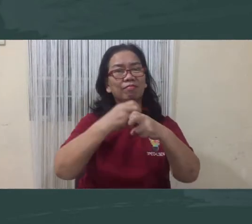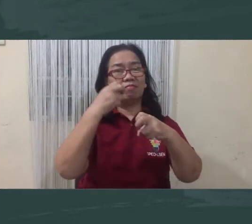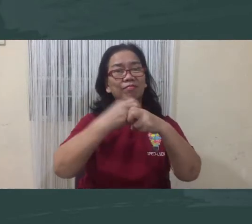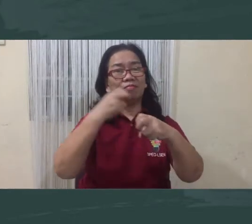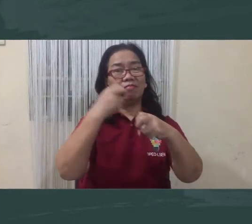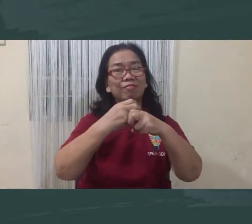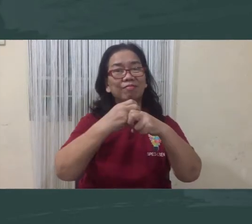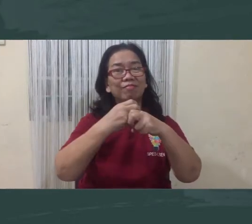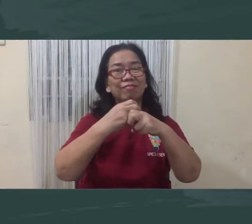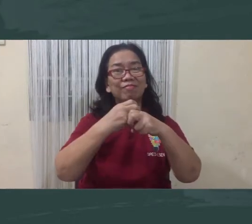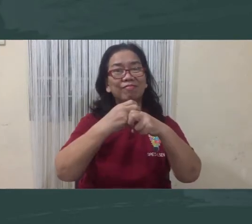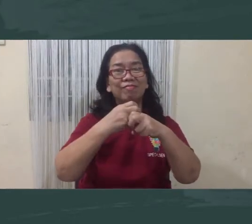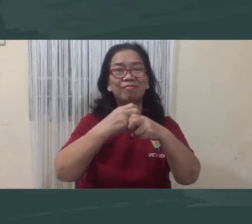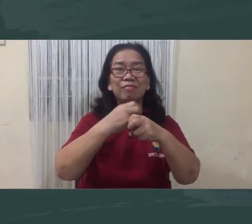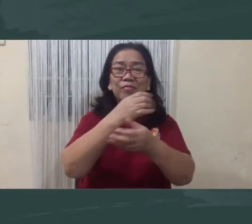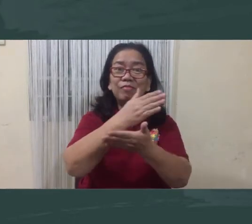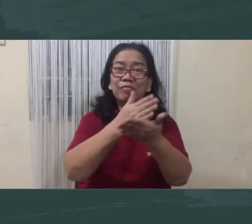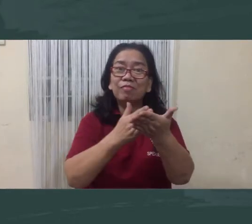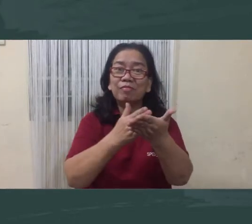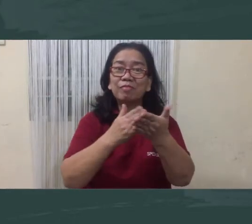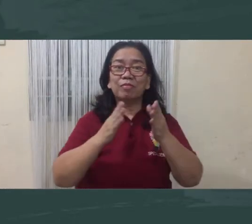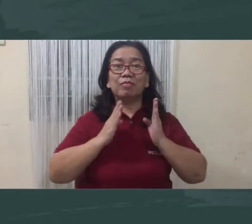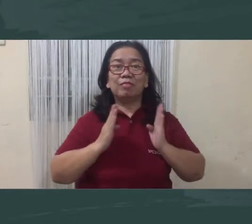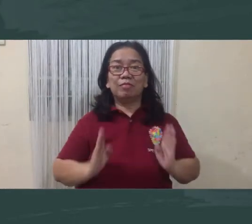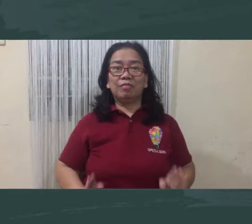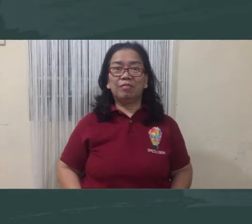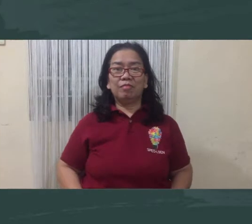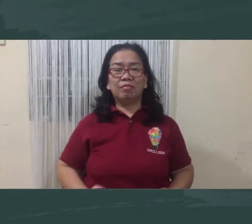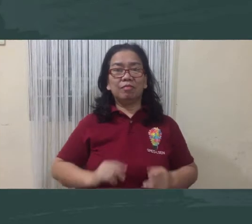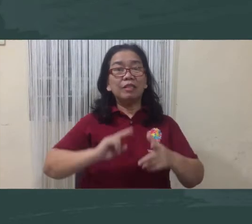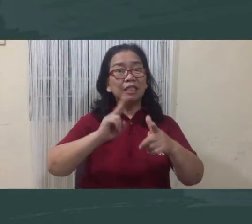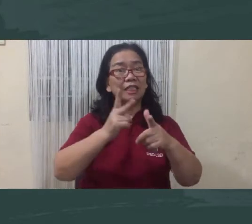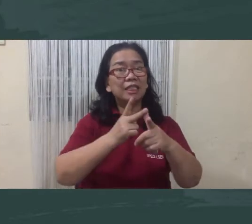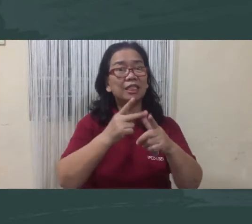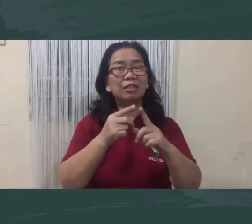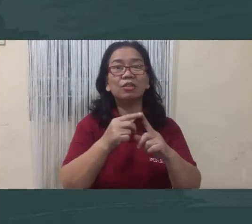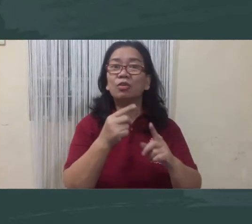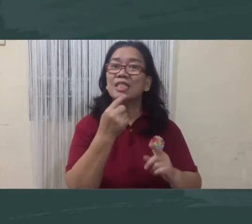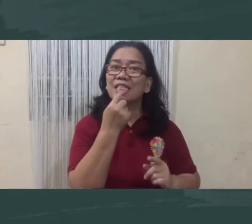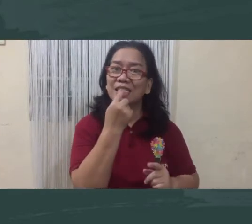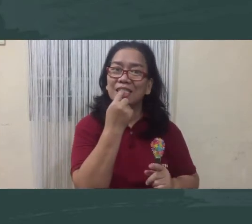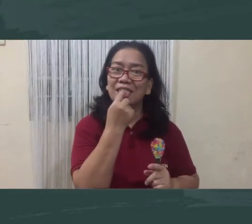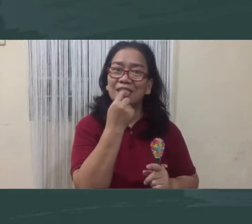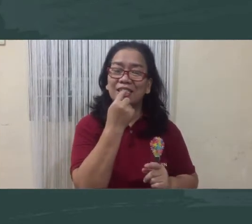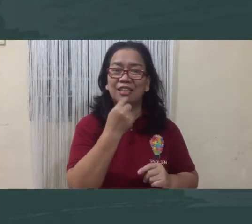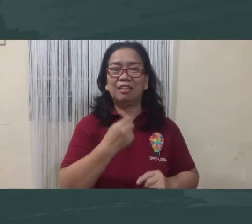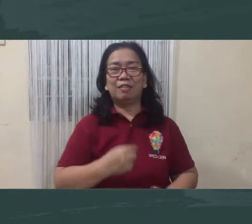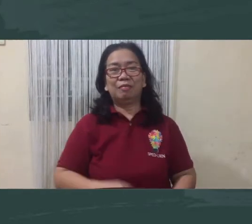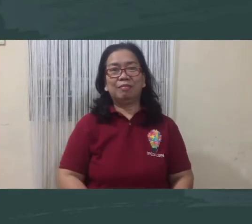in our body, second only to our teeth enamel.